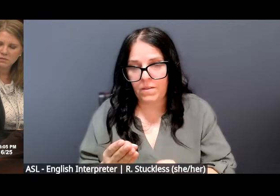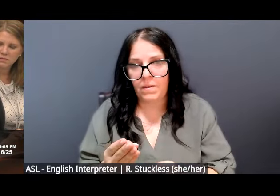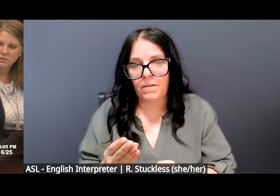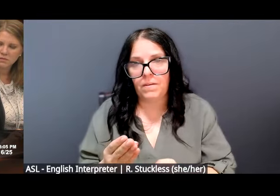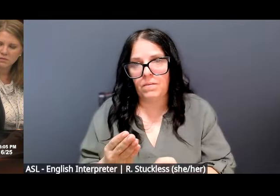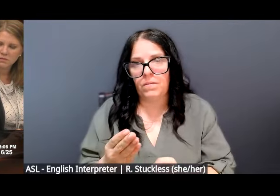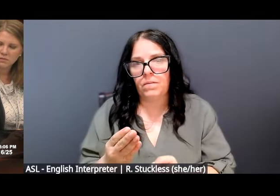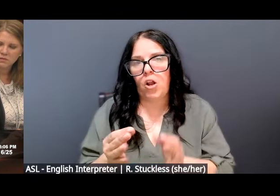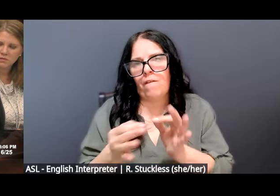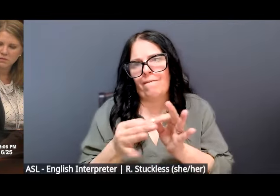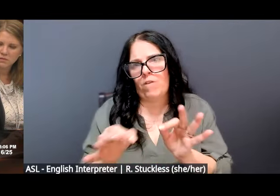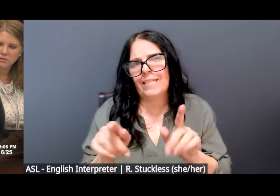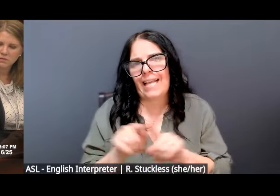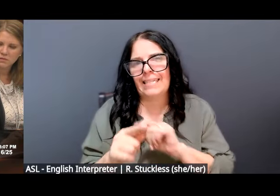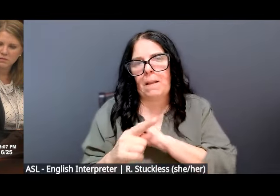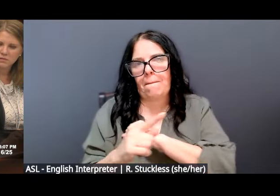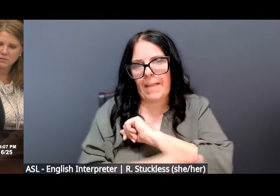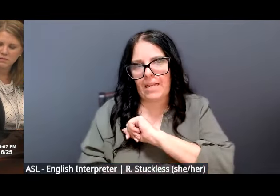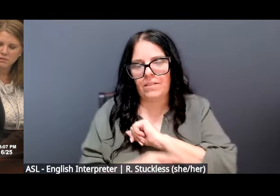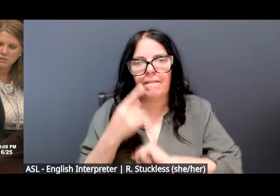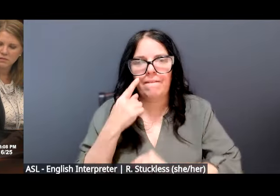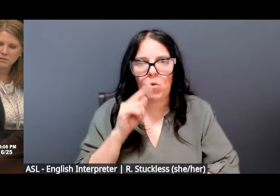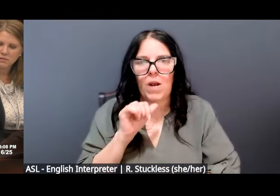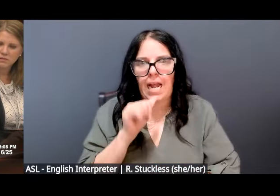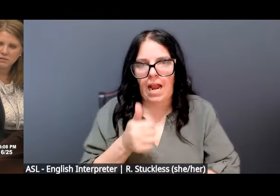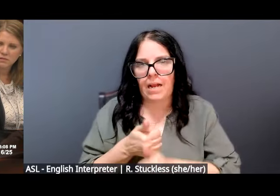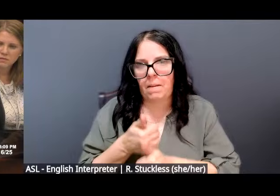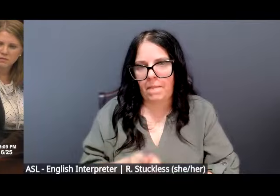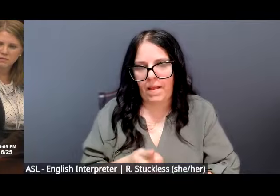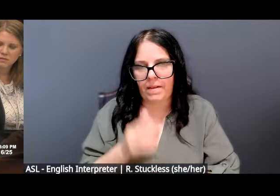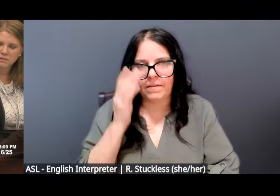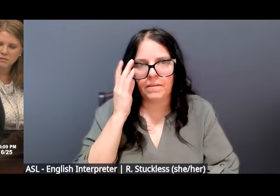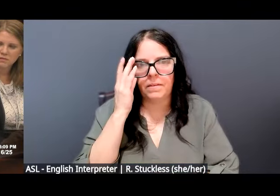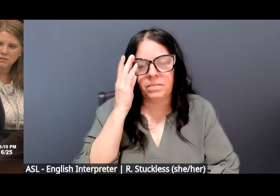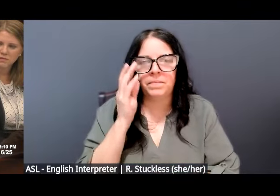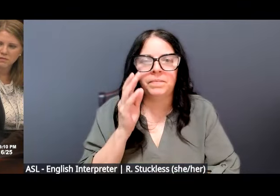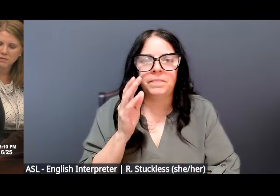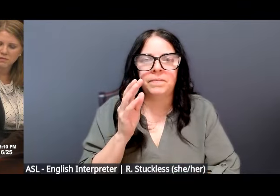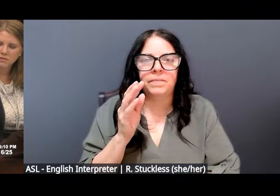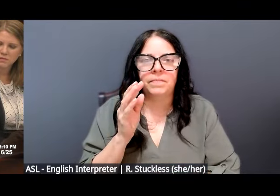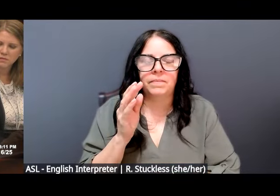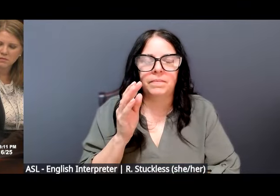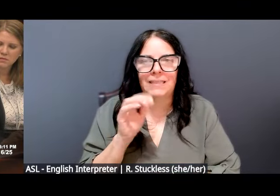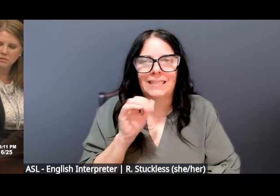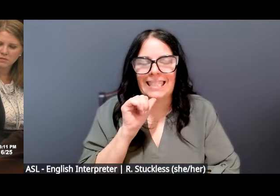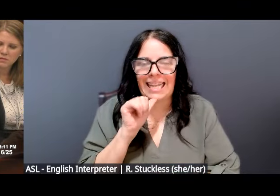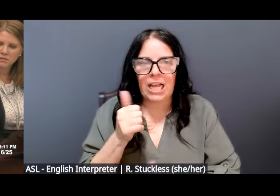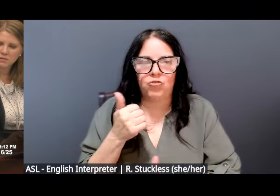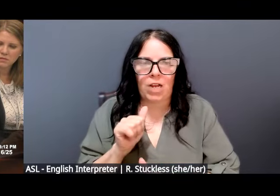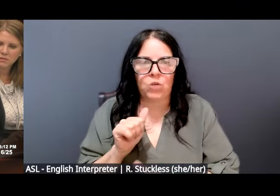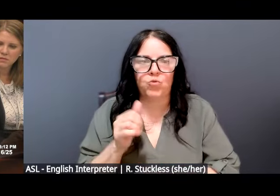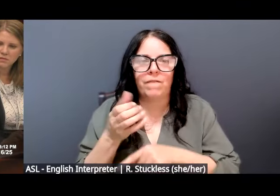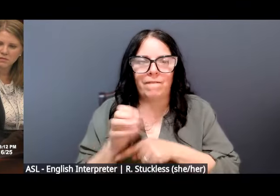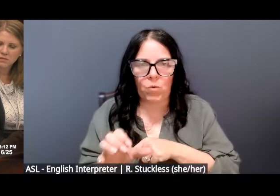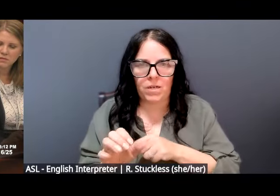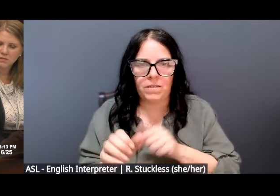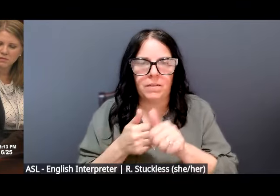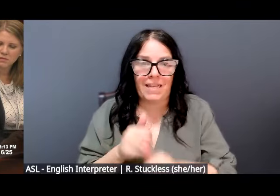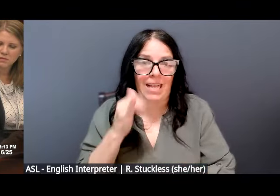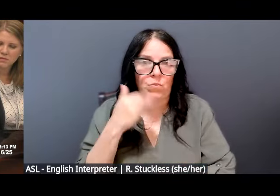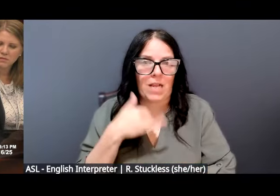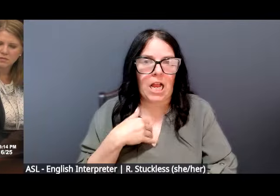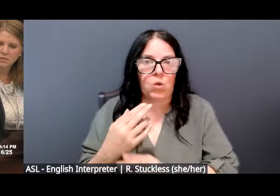phrased as a penalty for non-compliance, not trying to force compliance. So that was why I used penalty versus any other